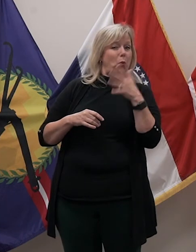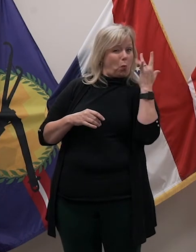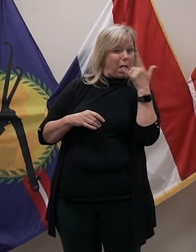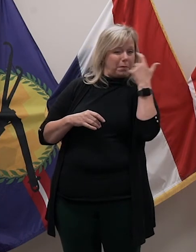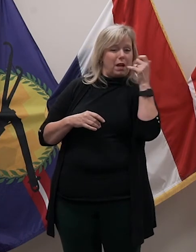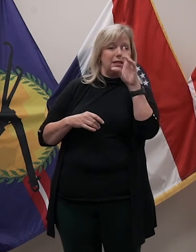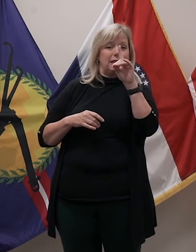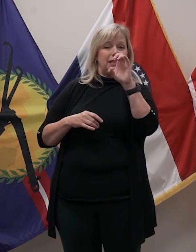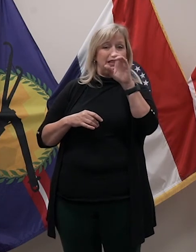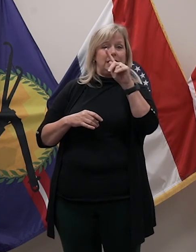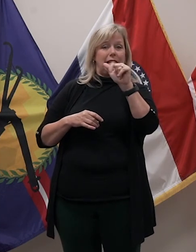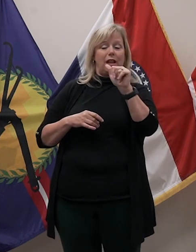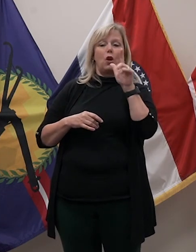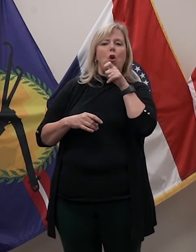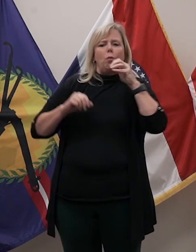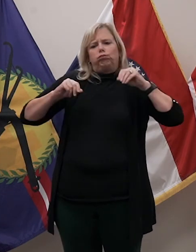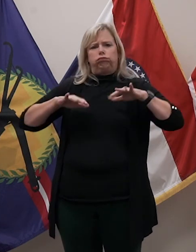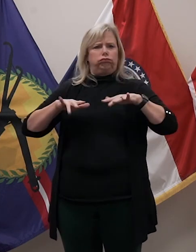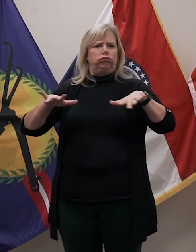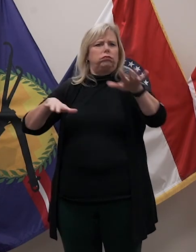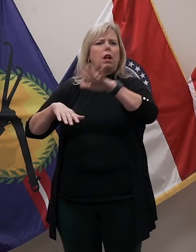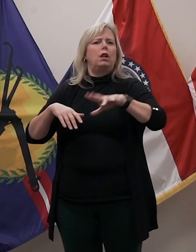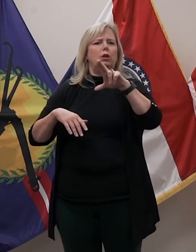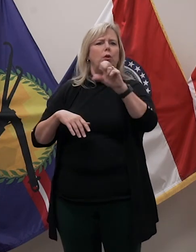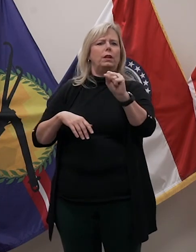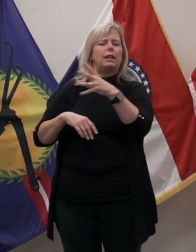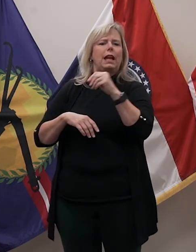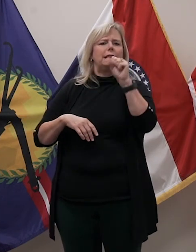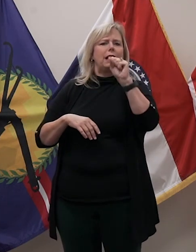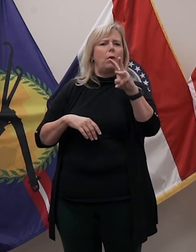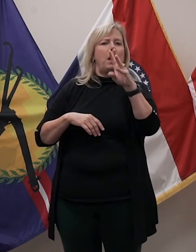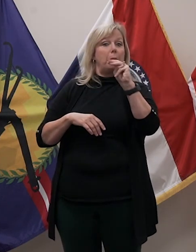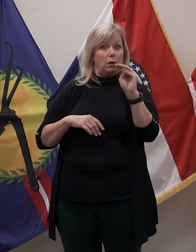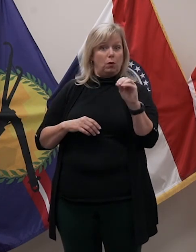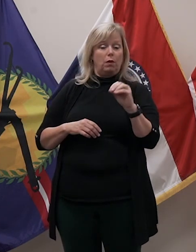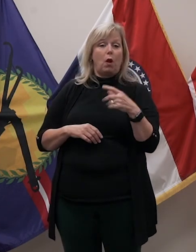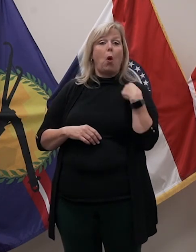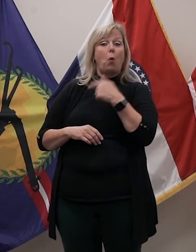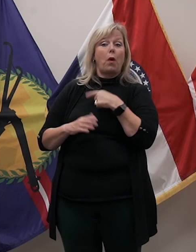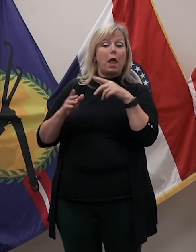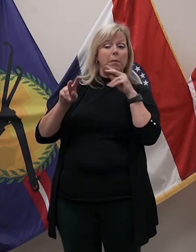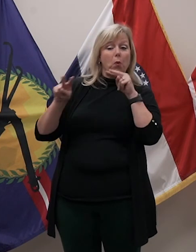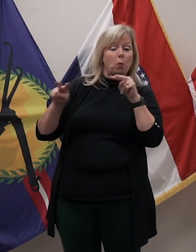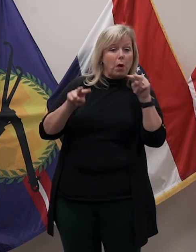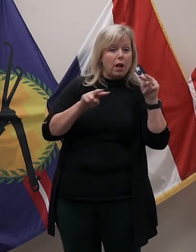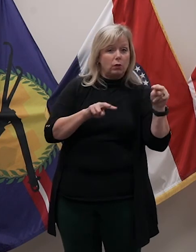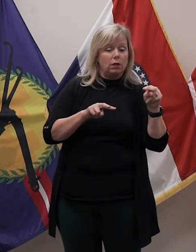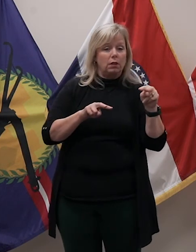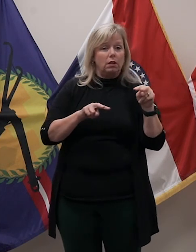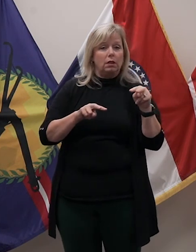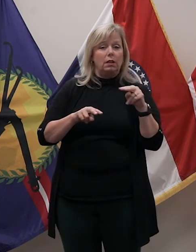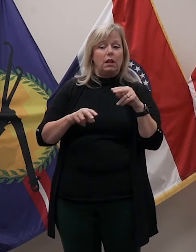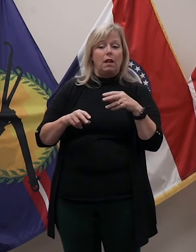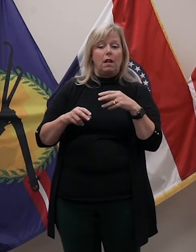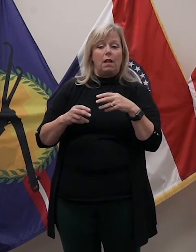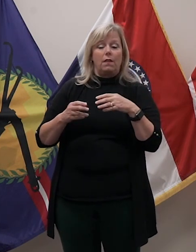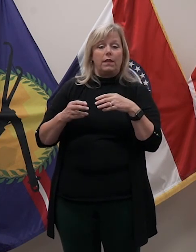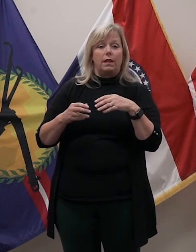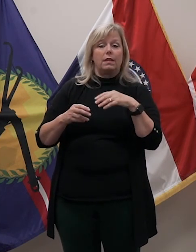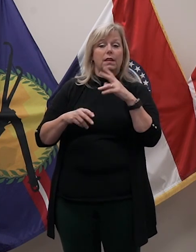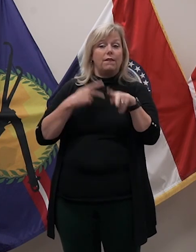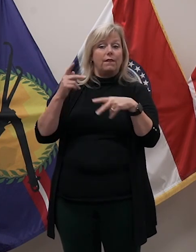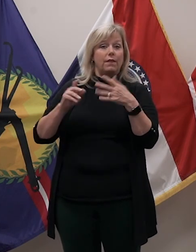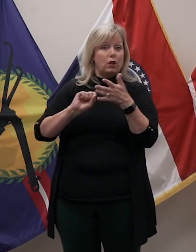Delta variant that is sweeping across the country and across southwest Missouri. We've been monitoring the presence of